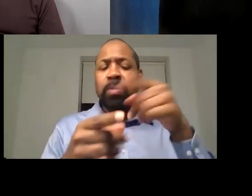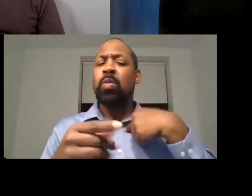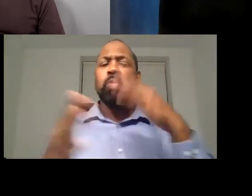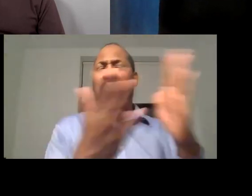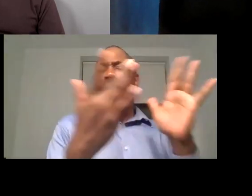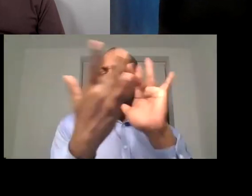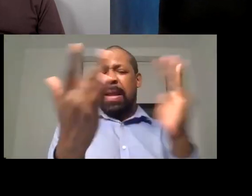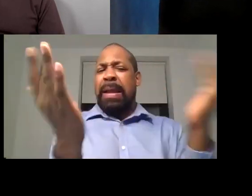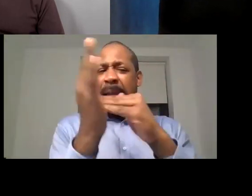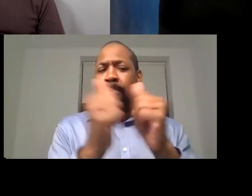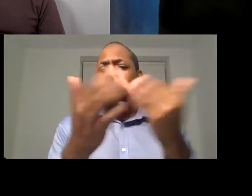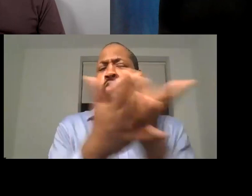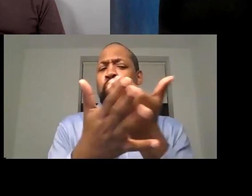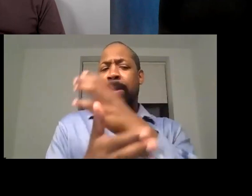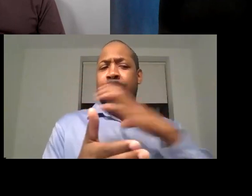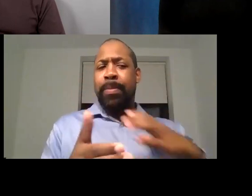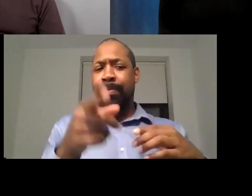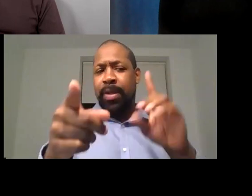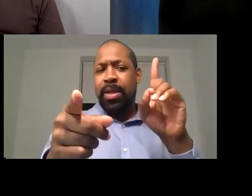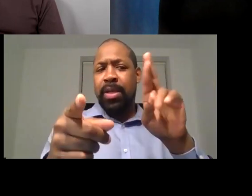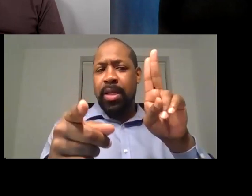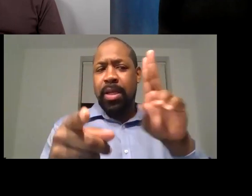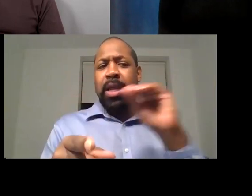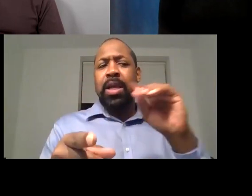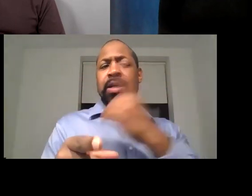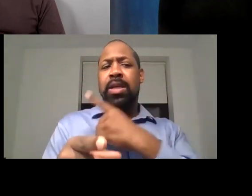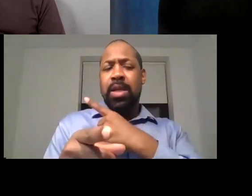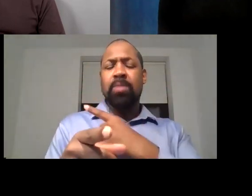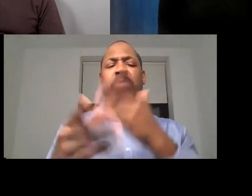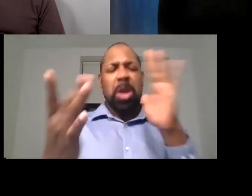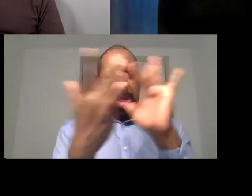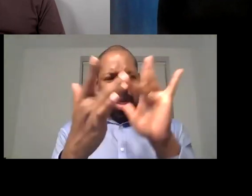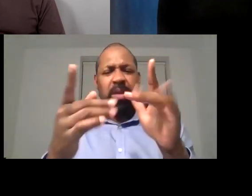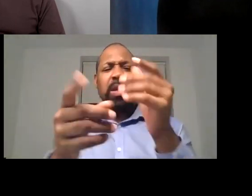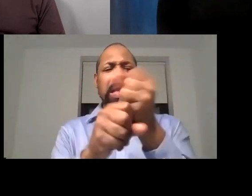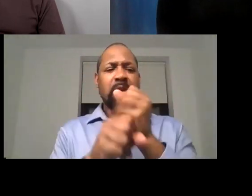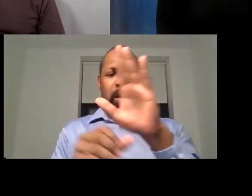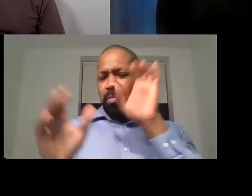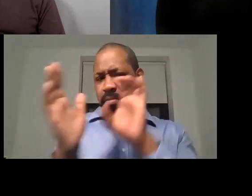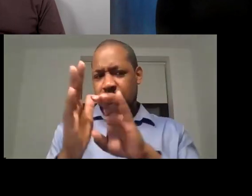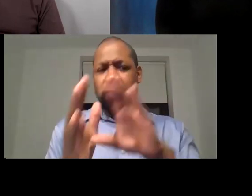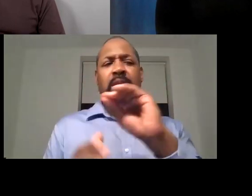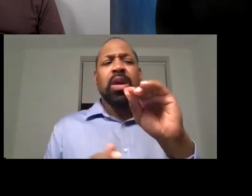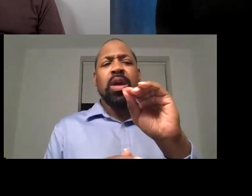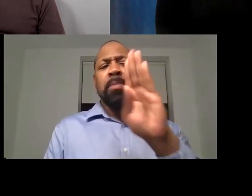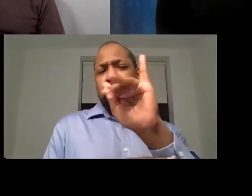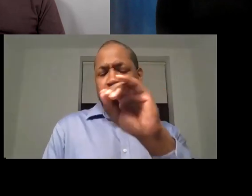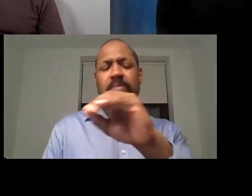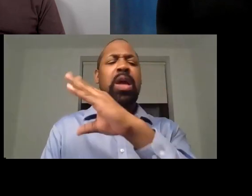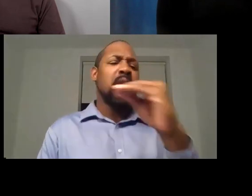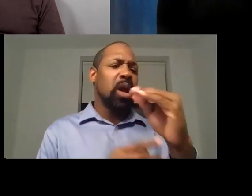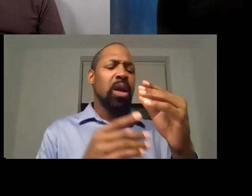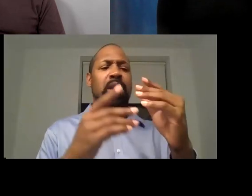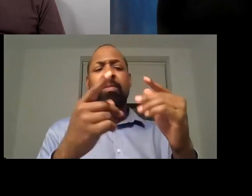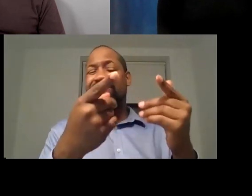pictures. And we planned to reach out again to some of the new commissioners, David and Drew, to get